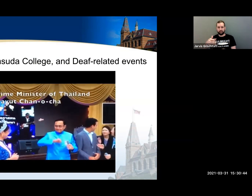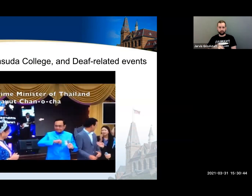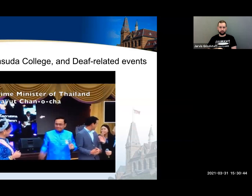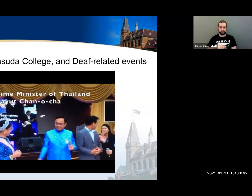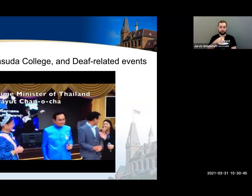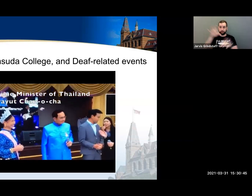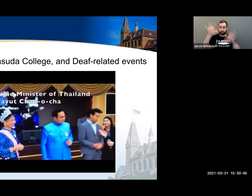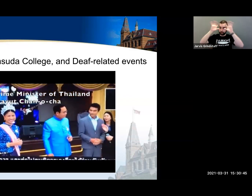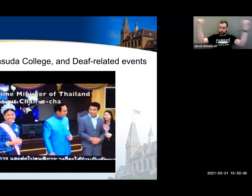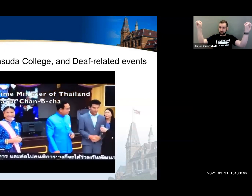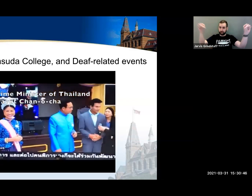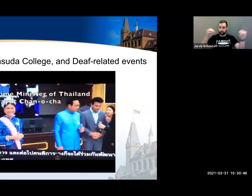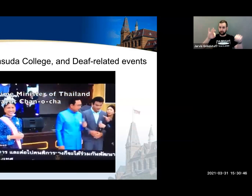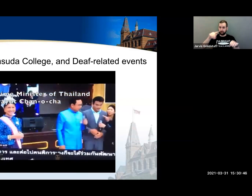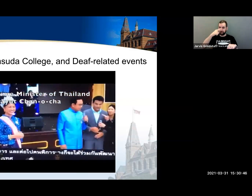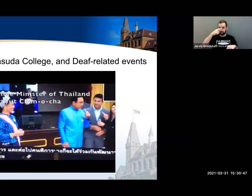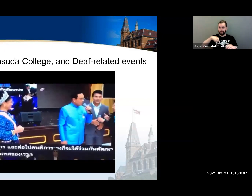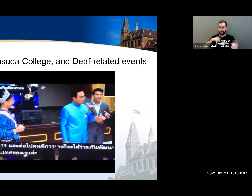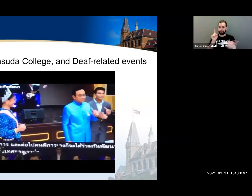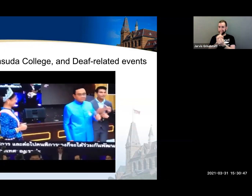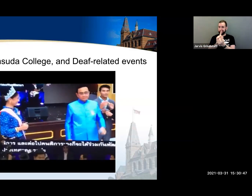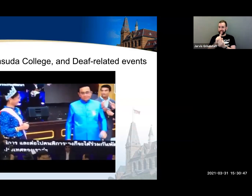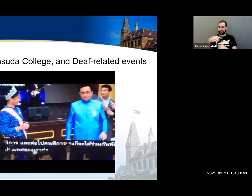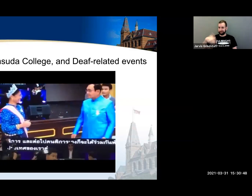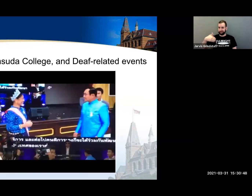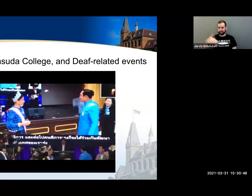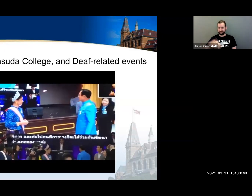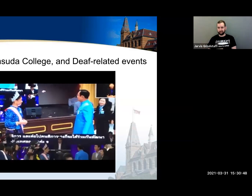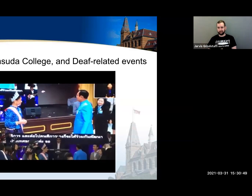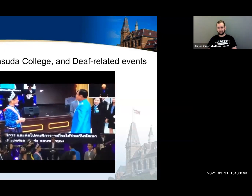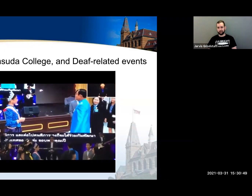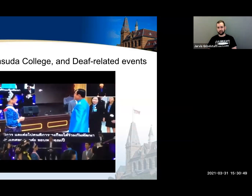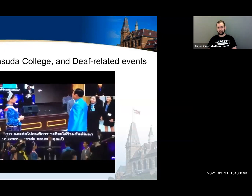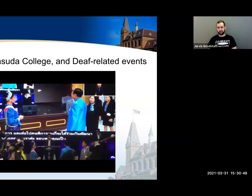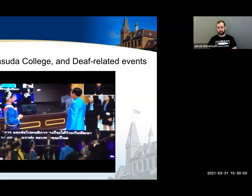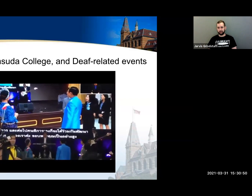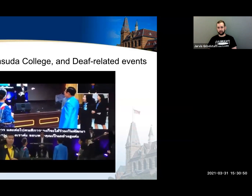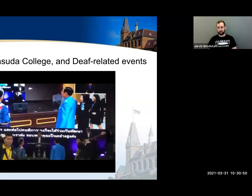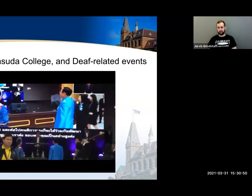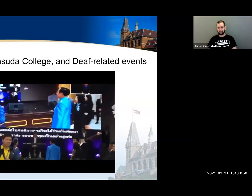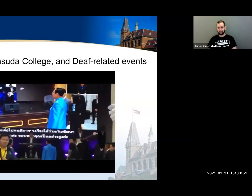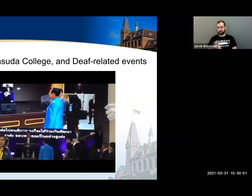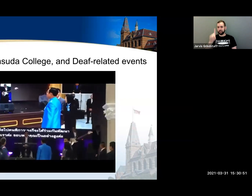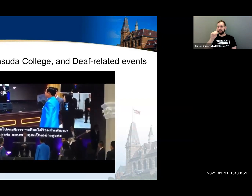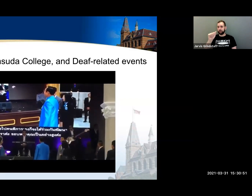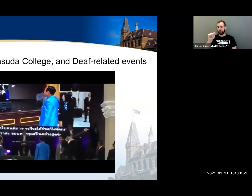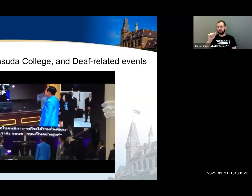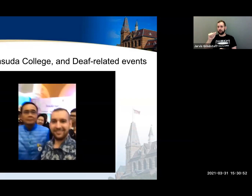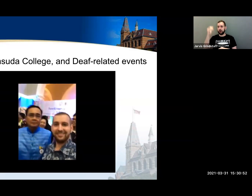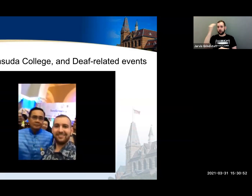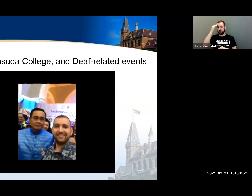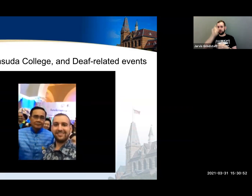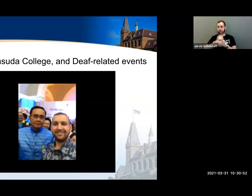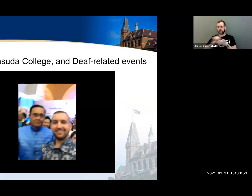into ASL. And then later I picked up the language. Now this is the president of Thailand, who we had the opportunity to meet, which was